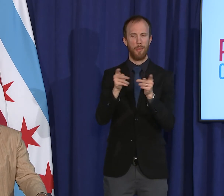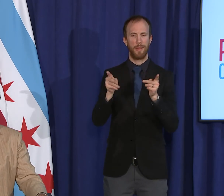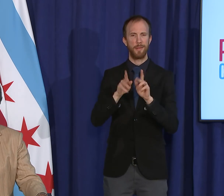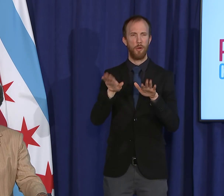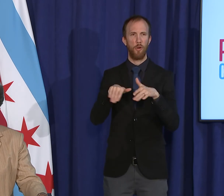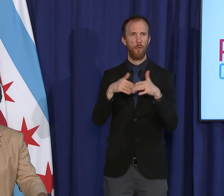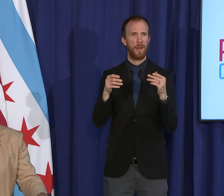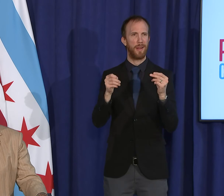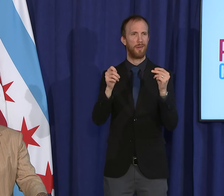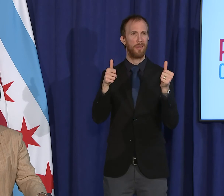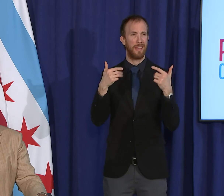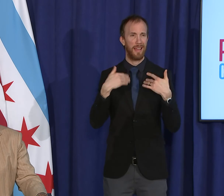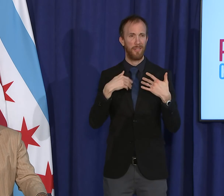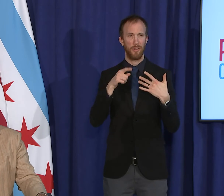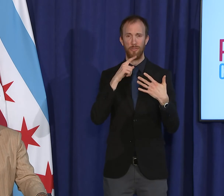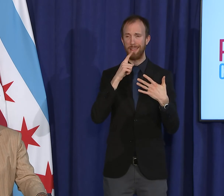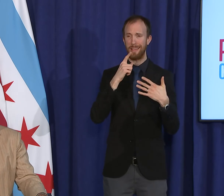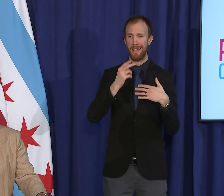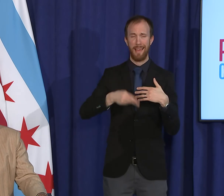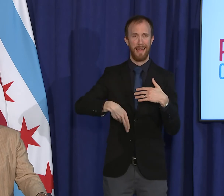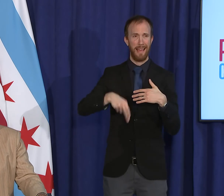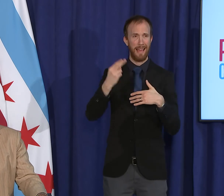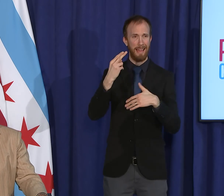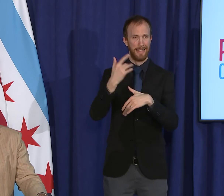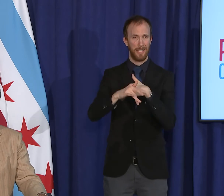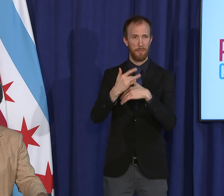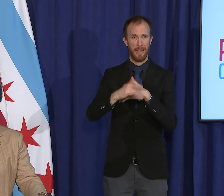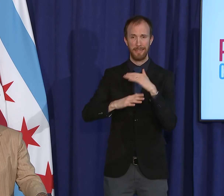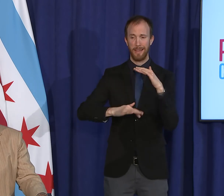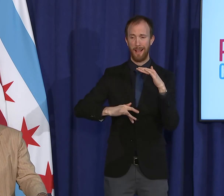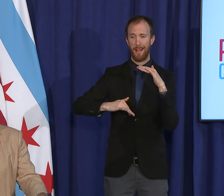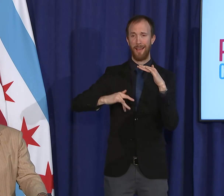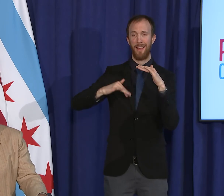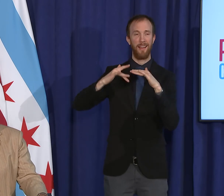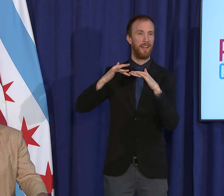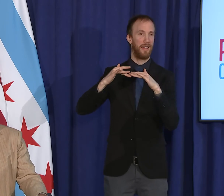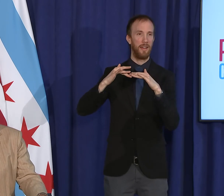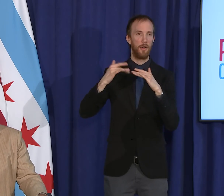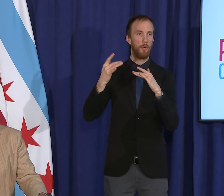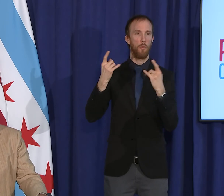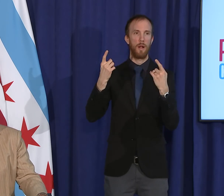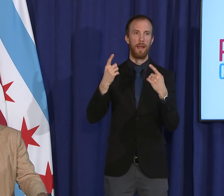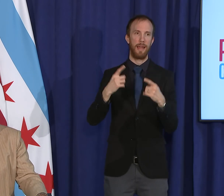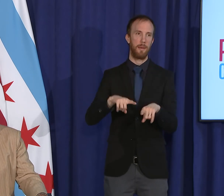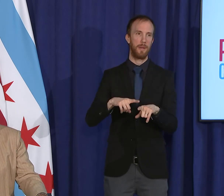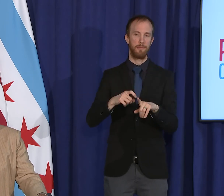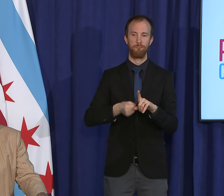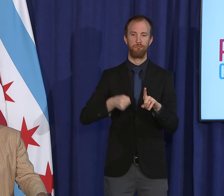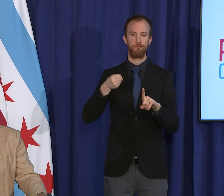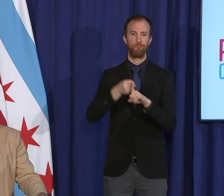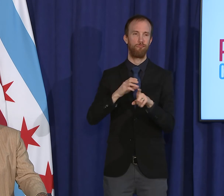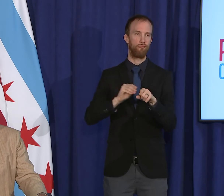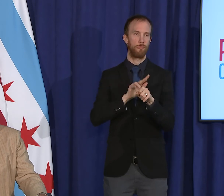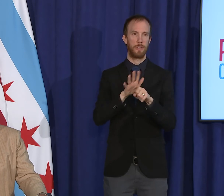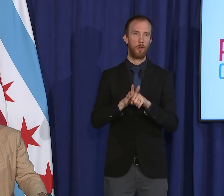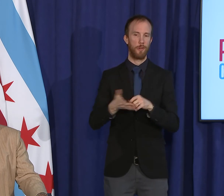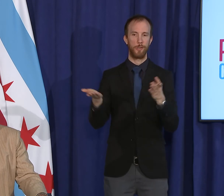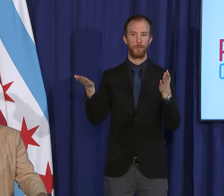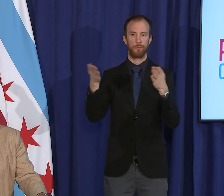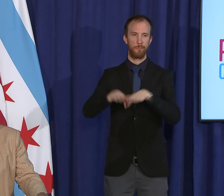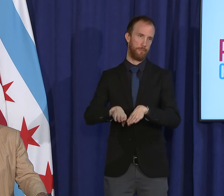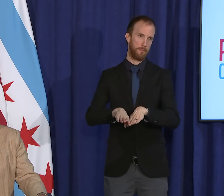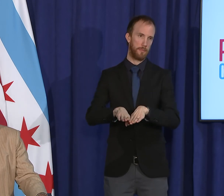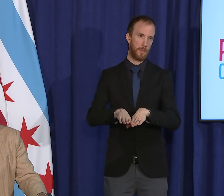happened almost every single time? They had to close. I want Chicago restaurants and bars